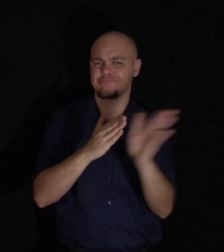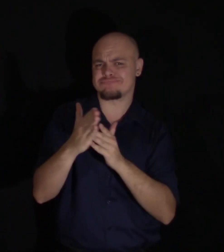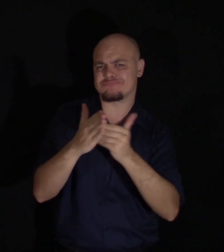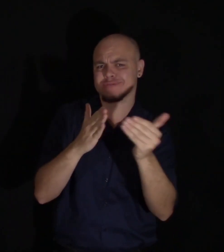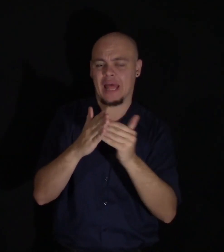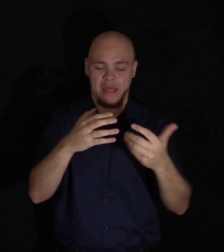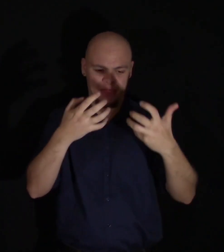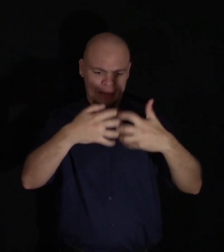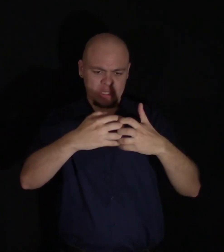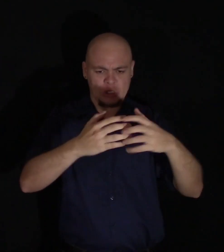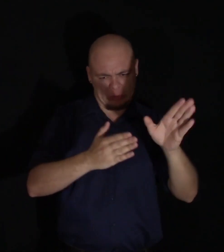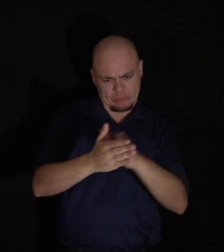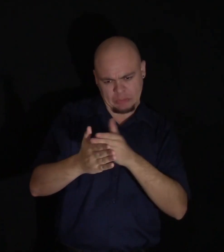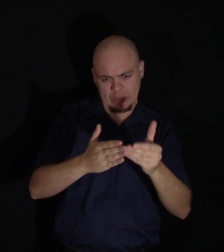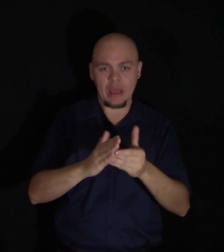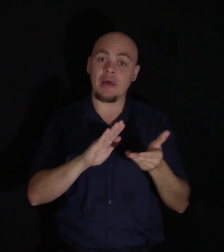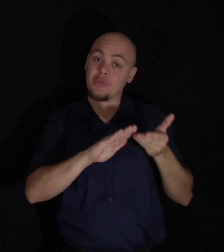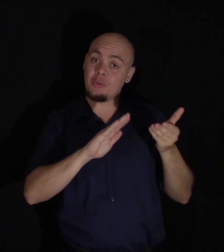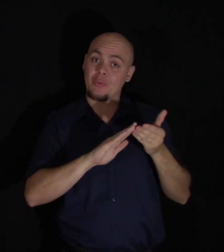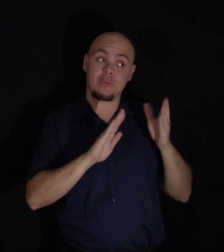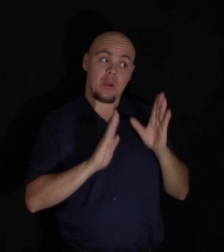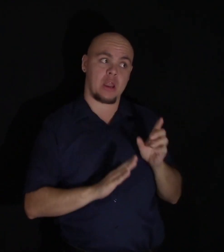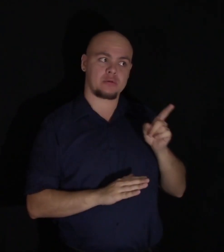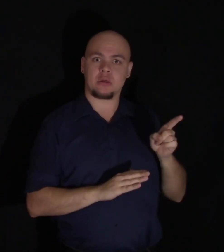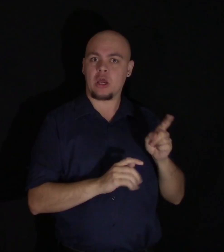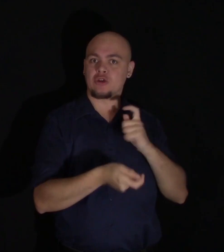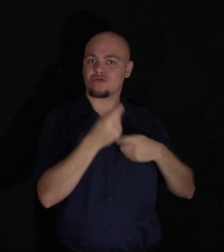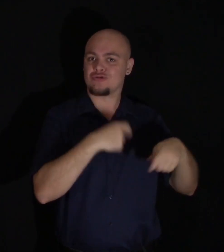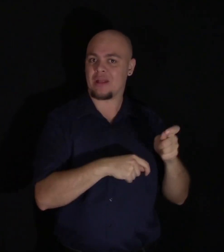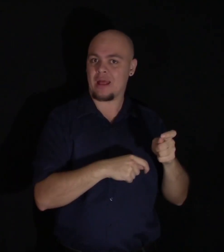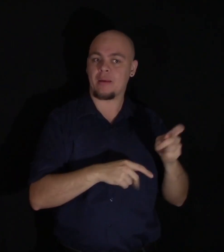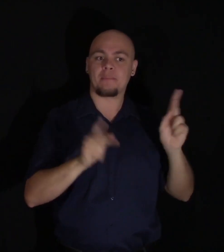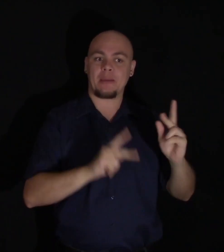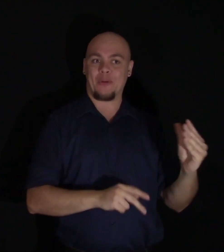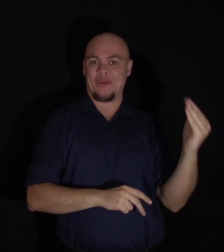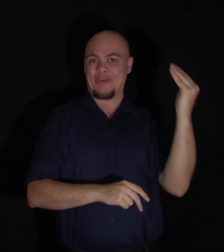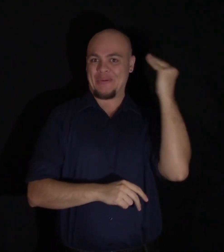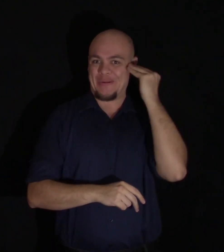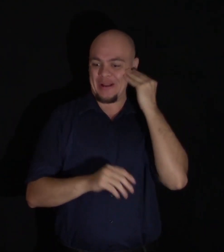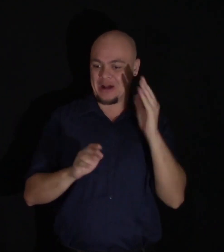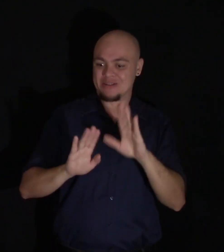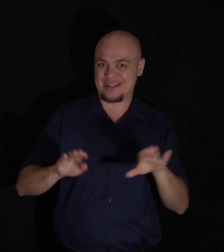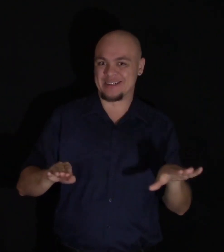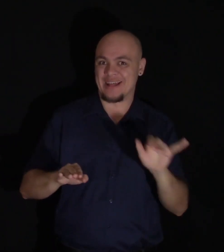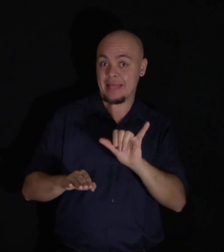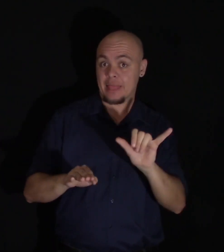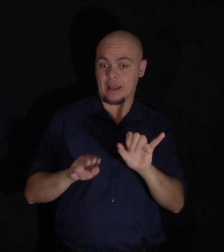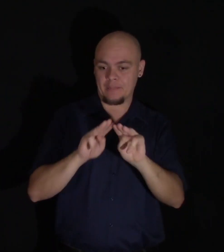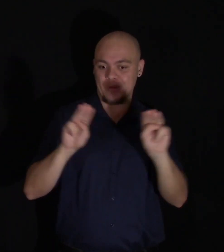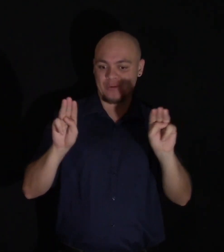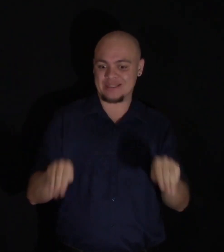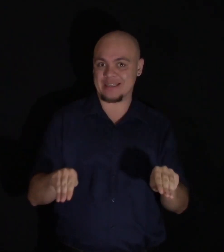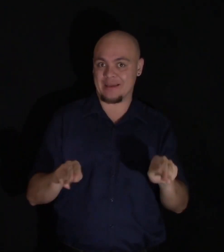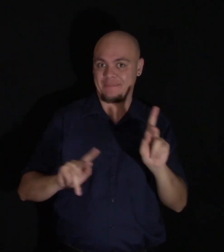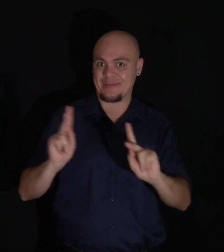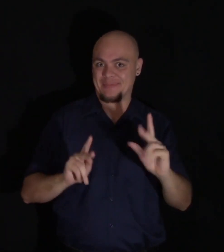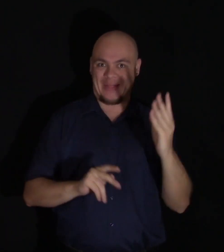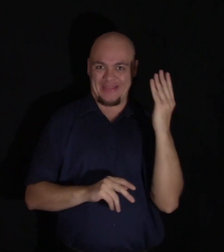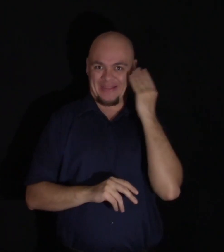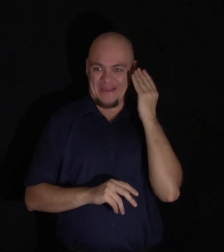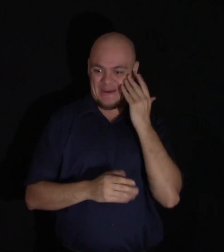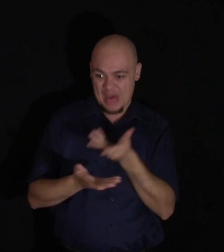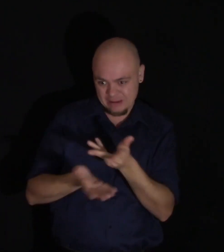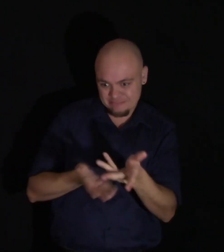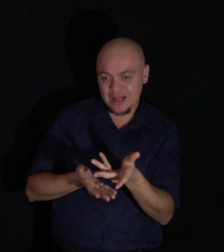the operators retrained by people who know kids, like, children's museum people. And now, so when the kid comes, it's